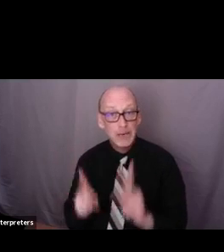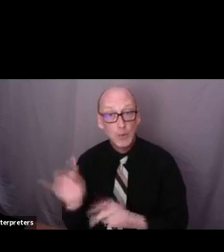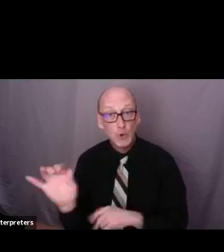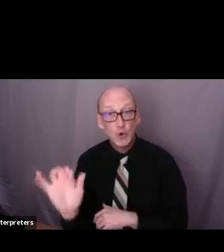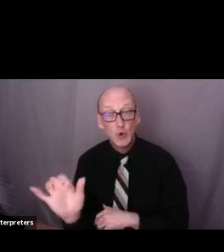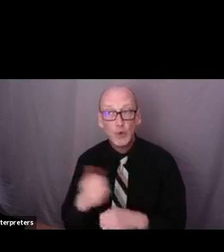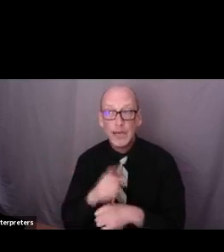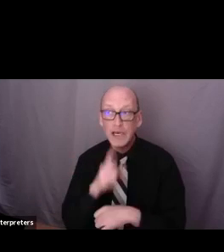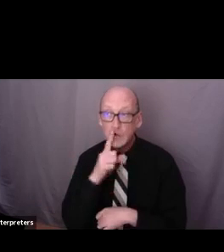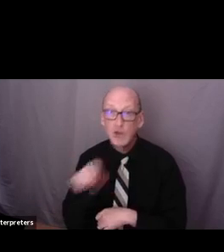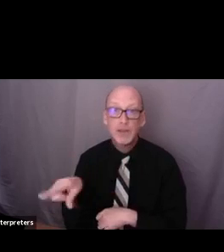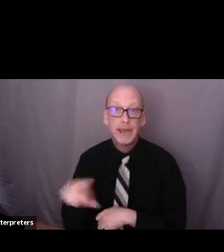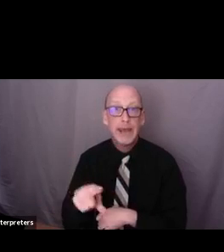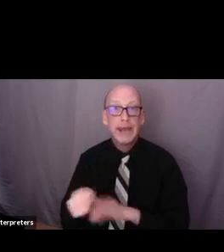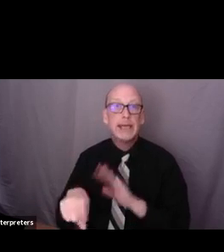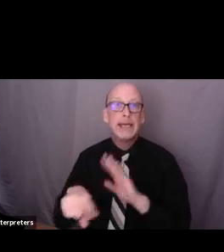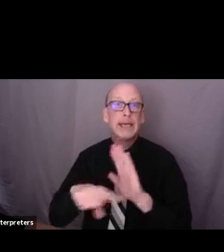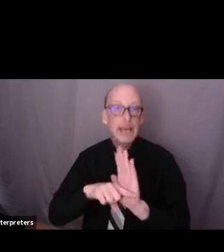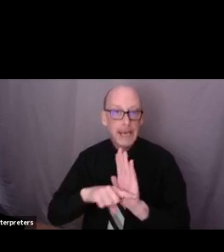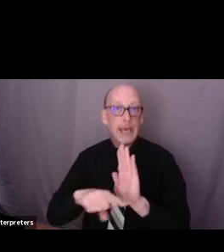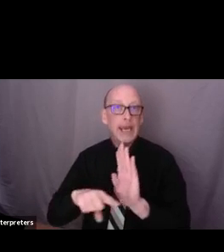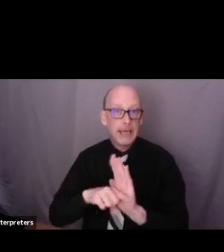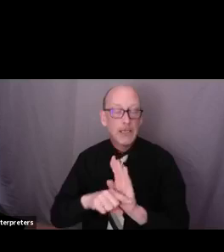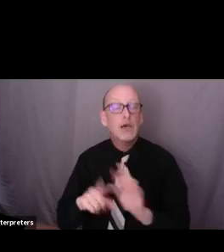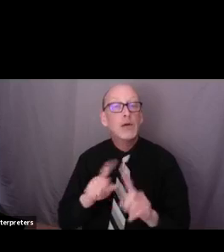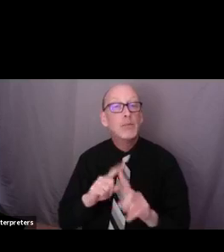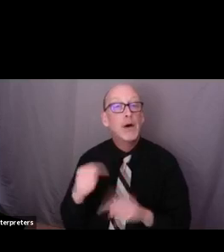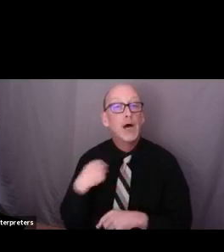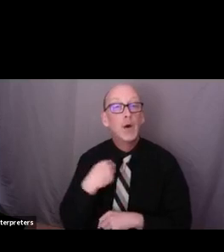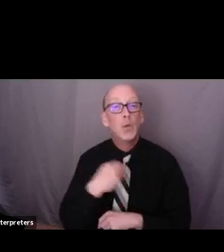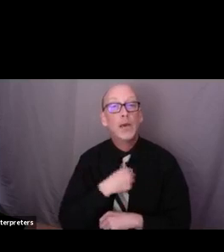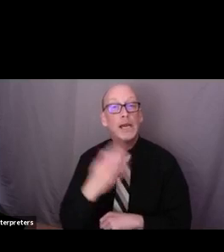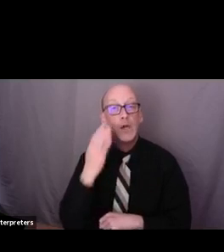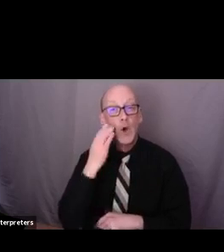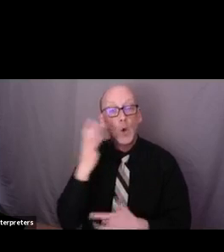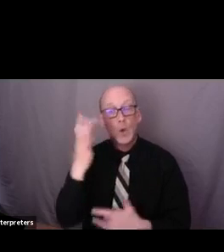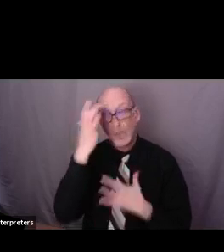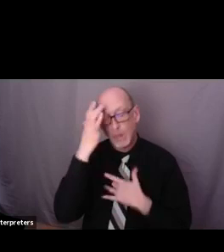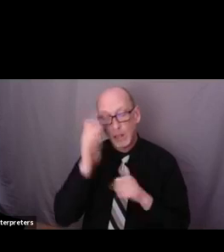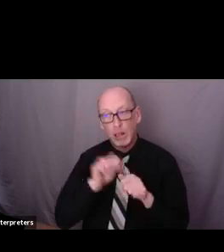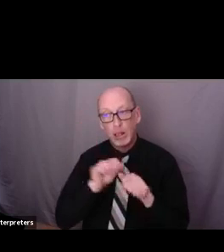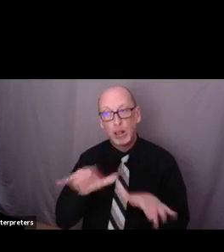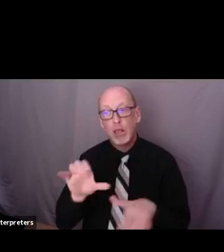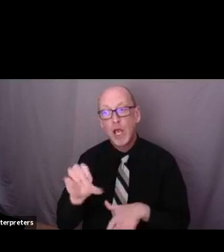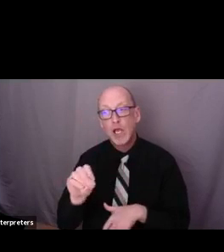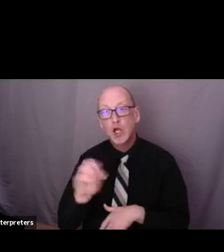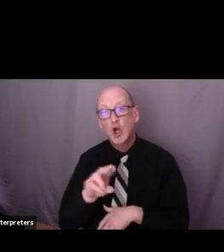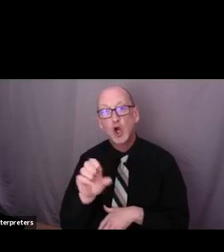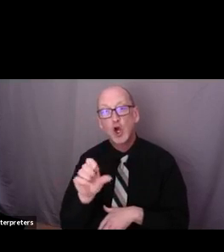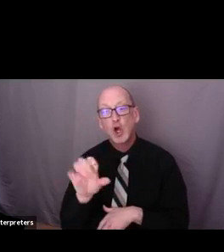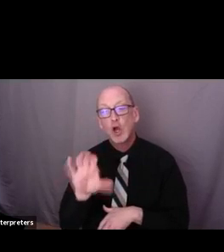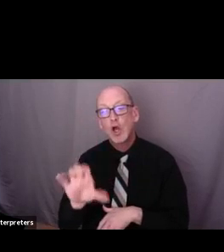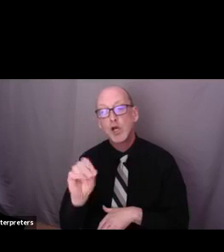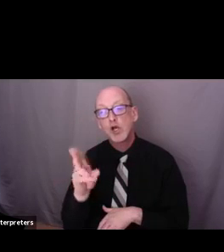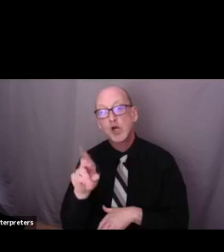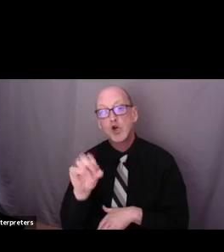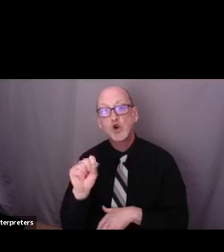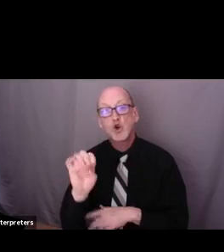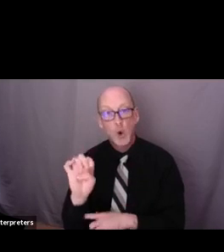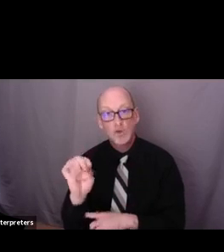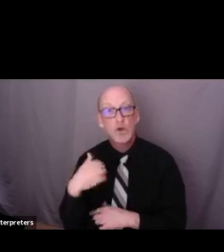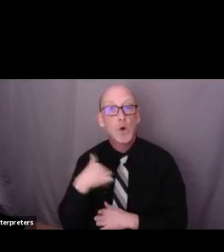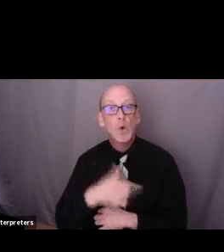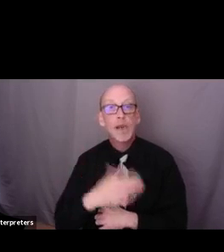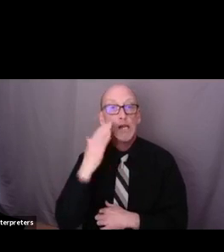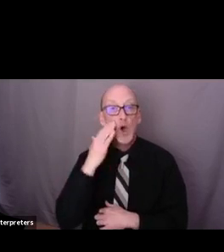are negative, if you would. But we know the disease course too. We know that 14-day quarantine period is for a reason,